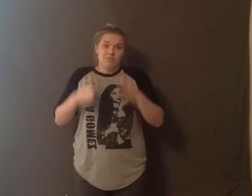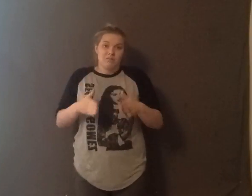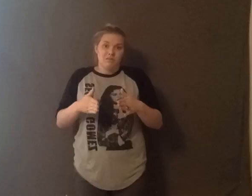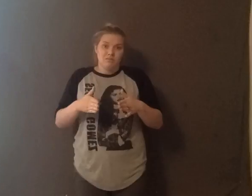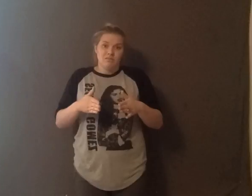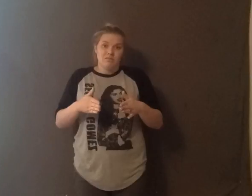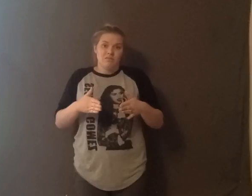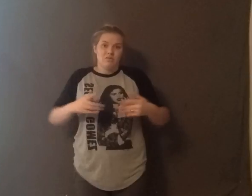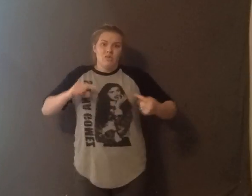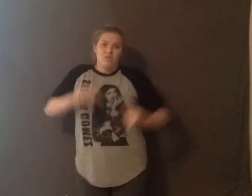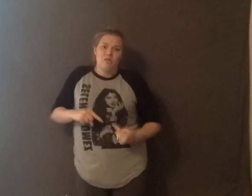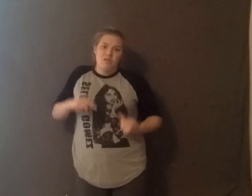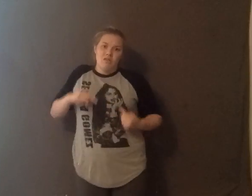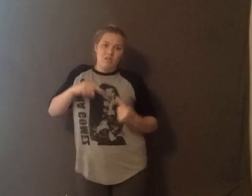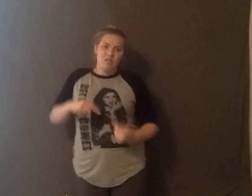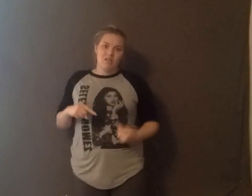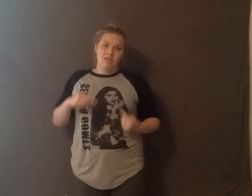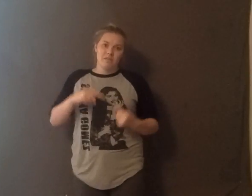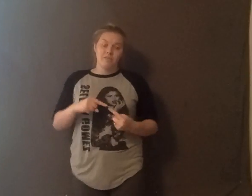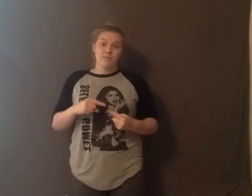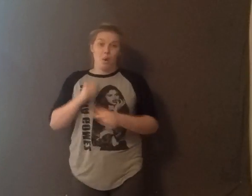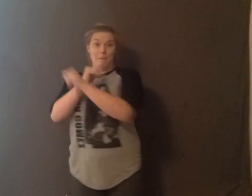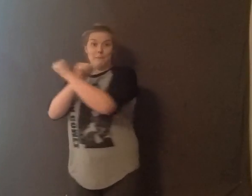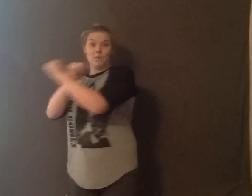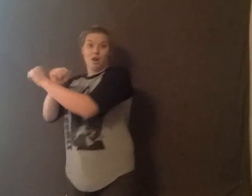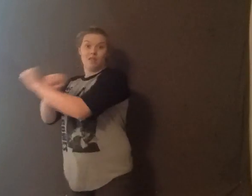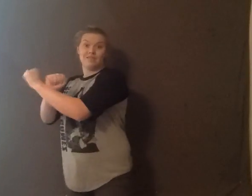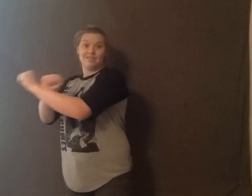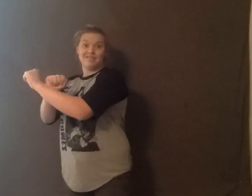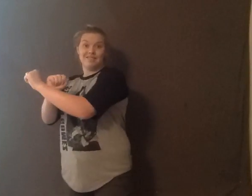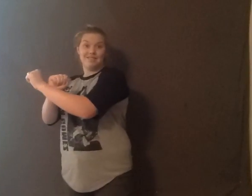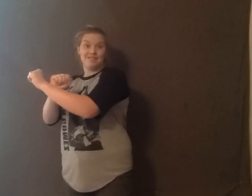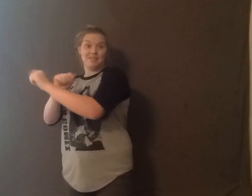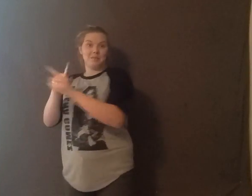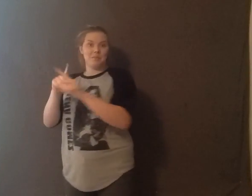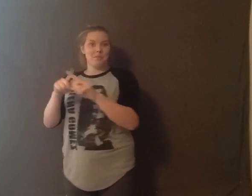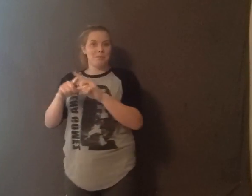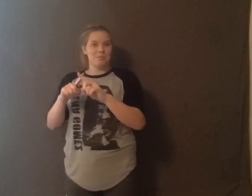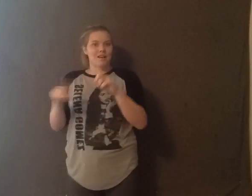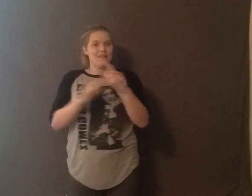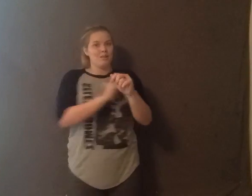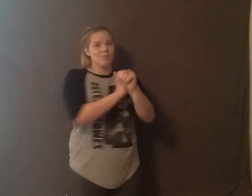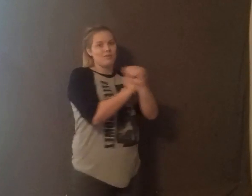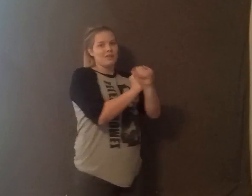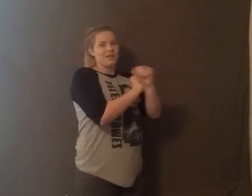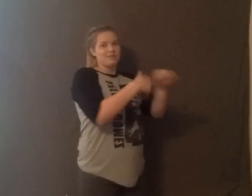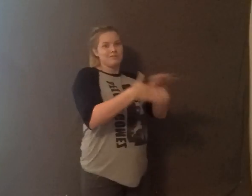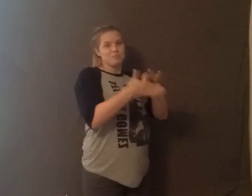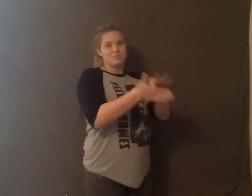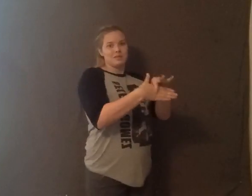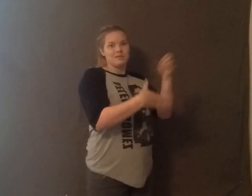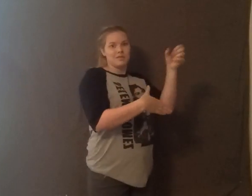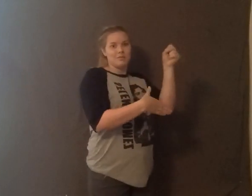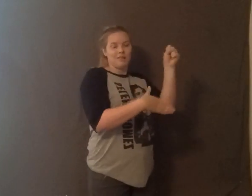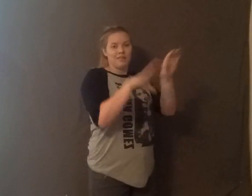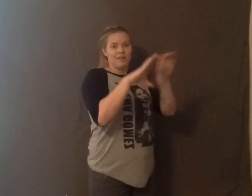us, has two missions. It's supposed to protect us, and it's supposed to protect the producer. And guess what? When those two come head to head, they